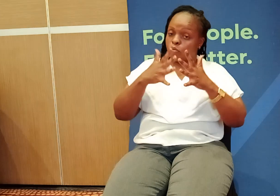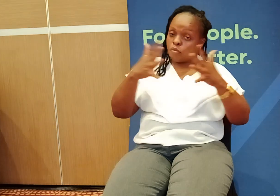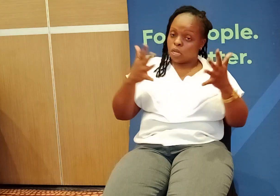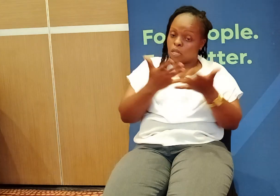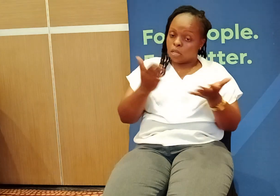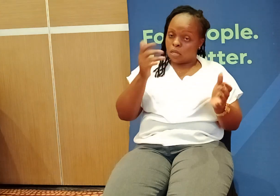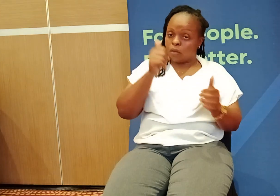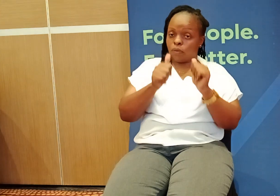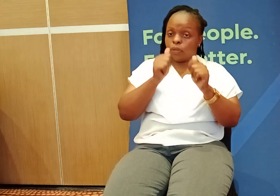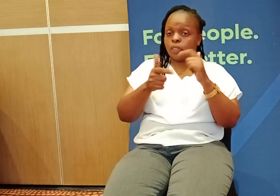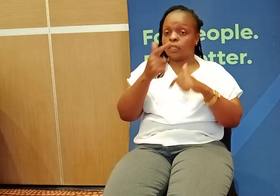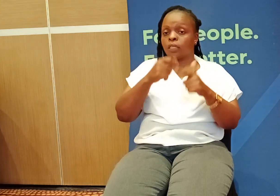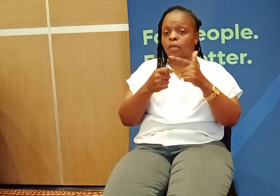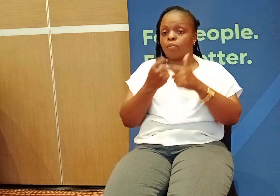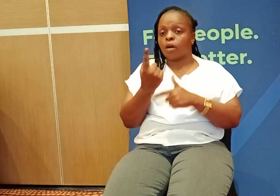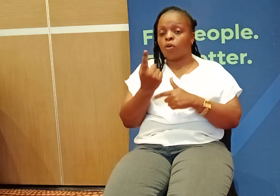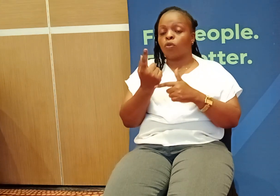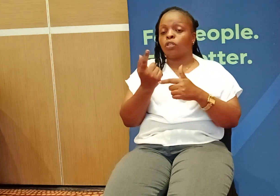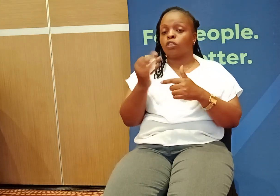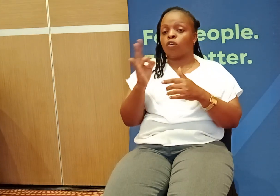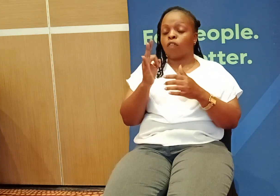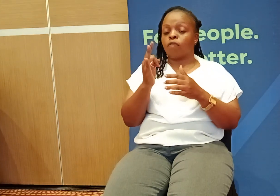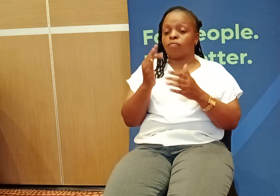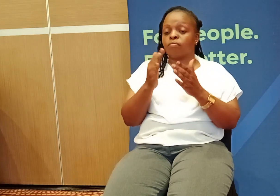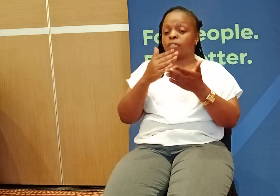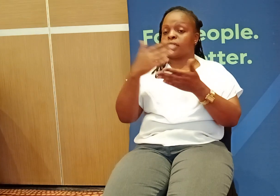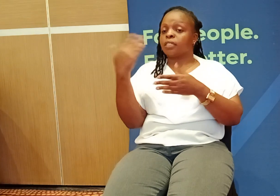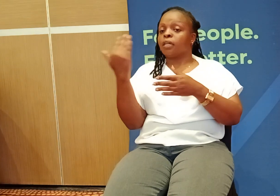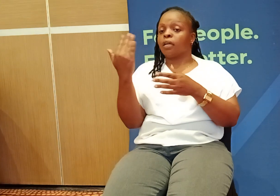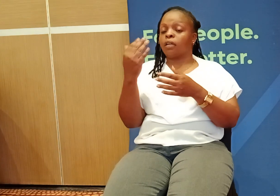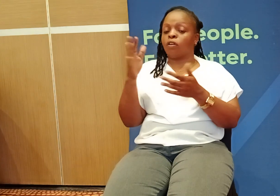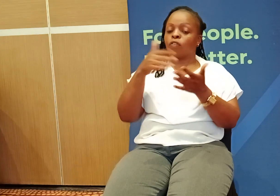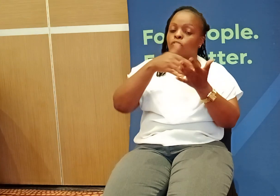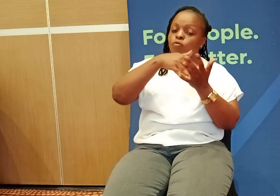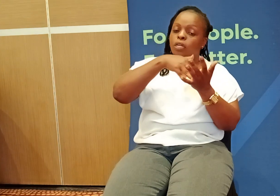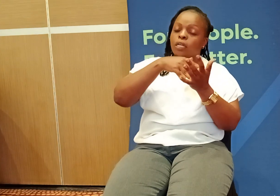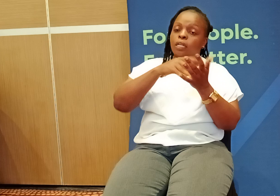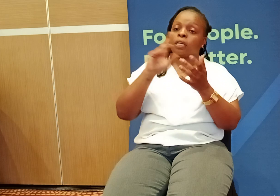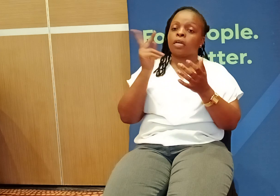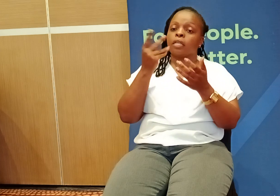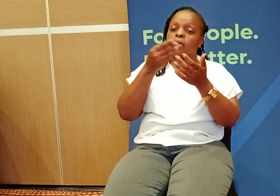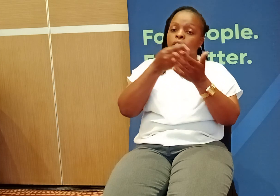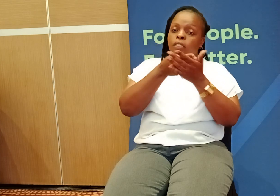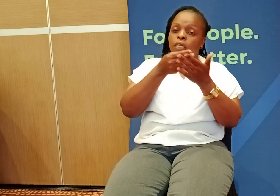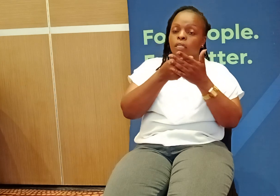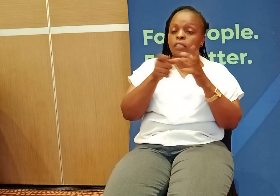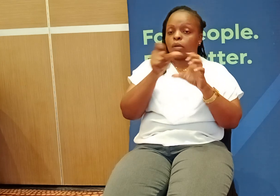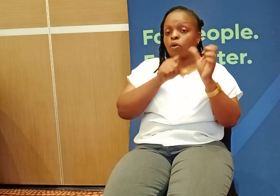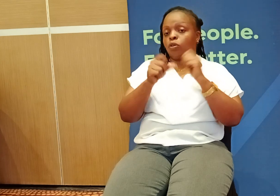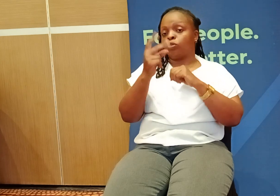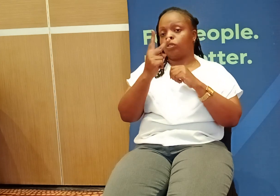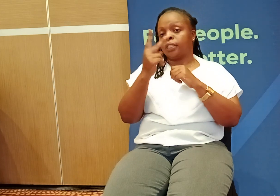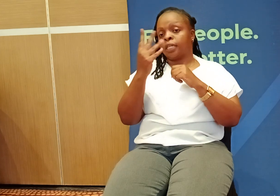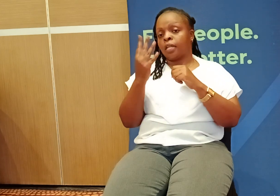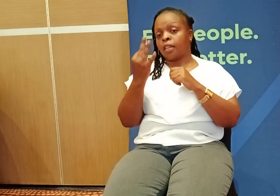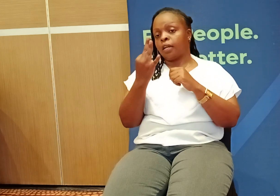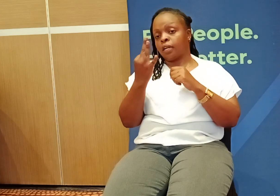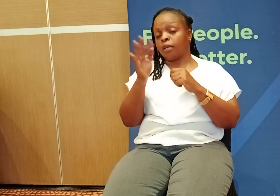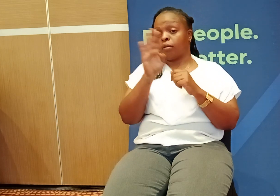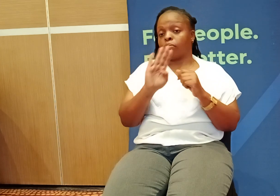of the slide or the weakening of the Kenya shilling. About 23 billion was